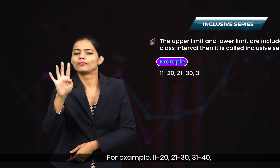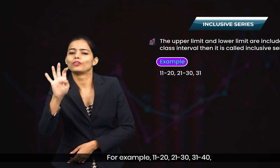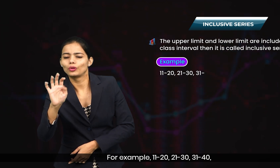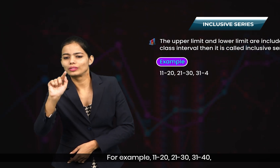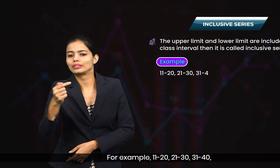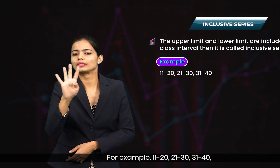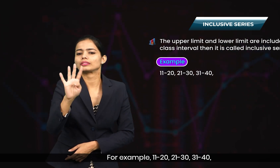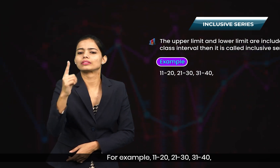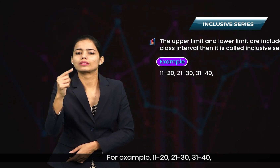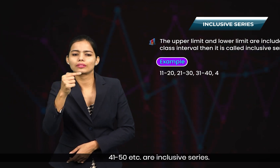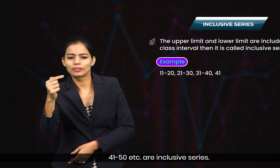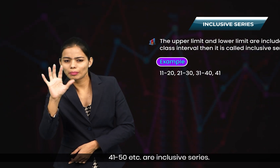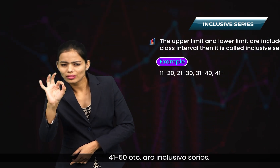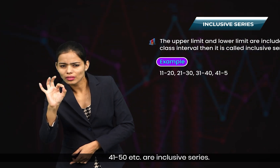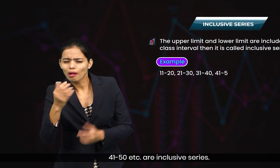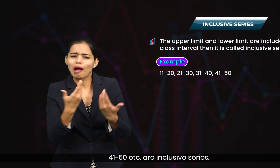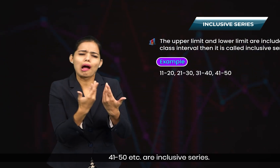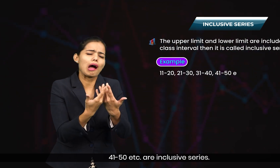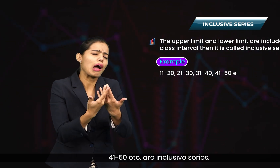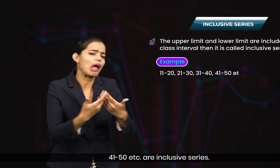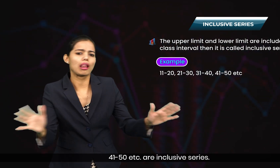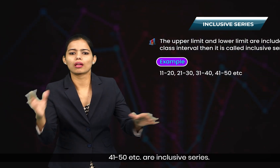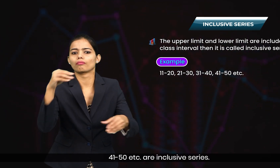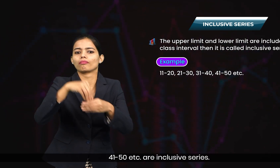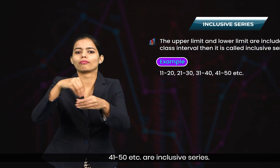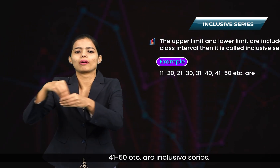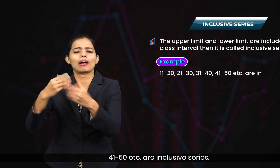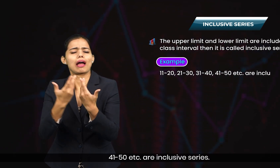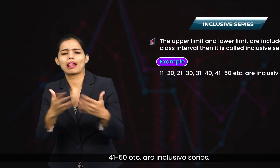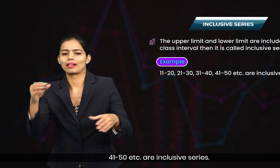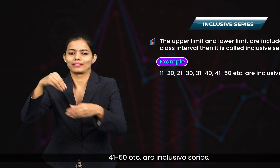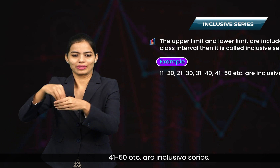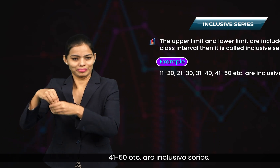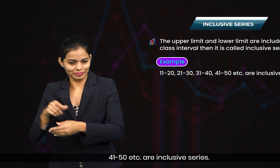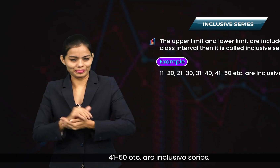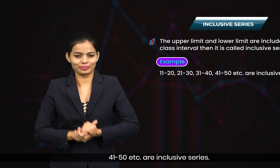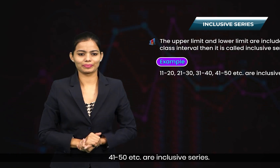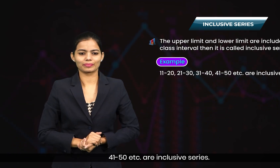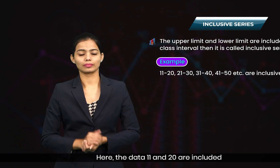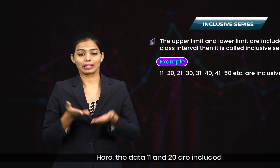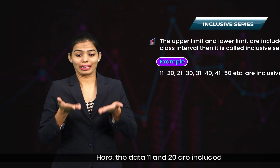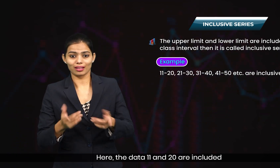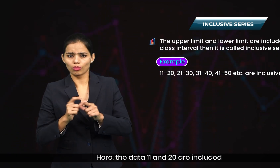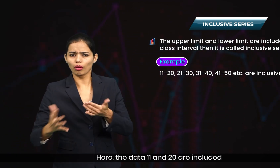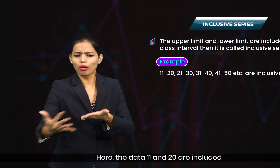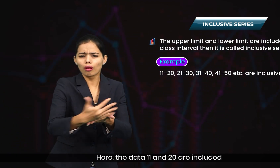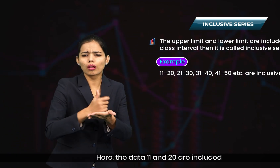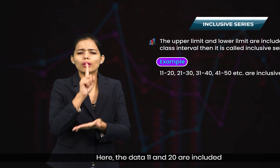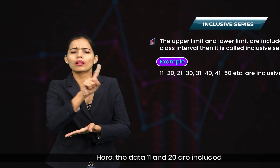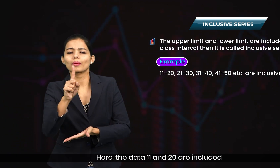31 to 40, 41 to 50, etc. are inclusive series. Here, the data